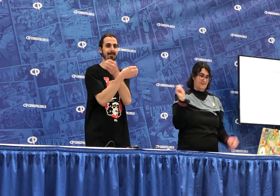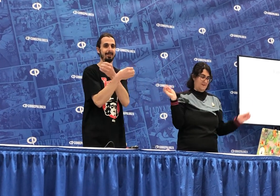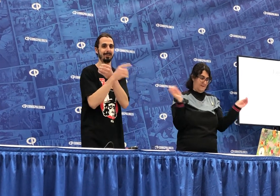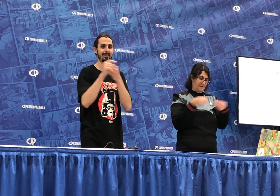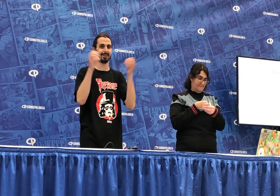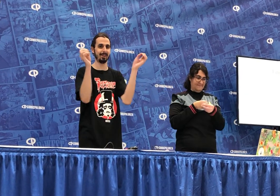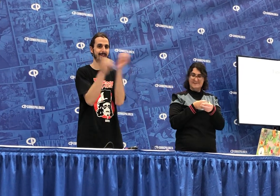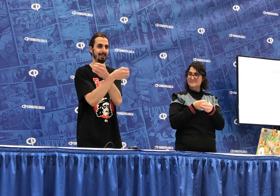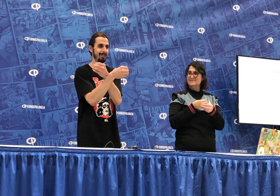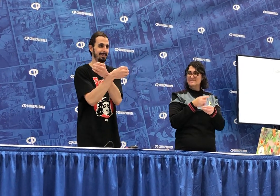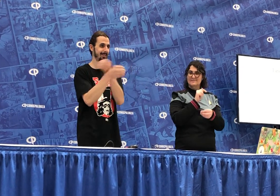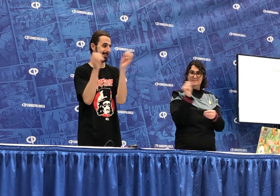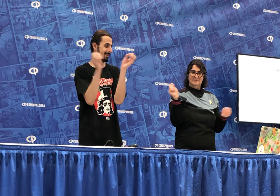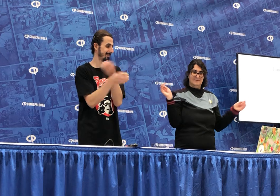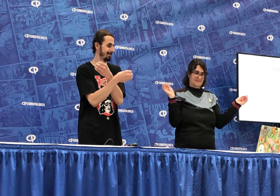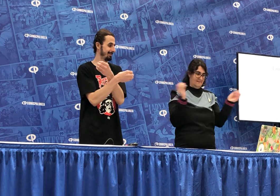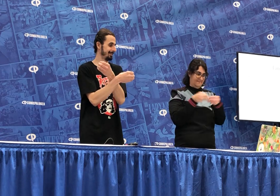The Office is the sign for office.